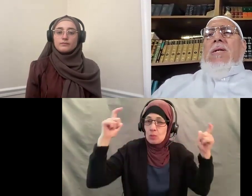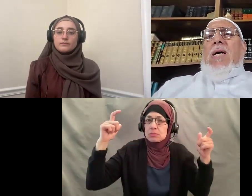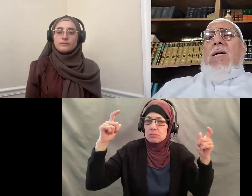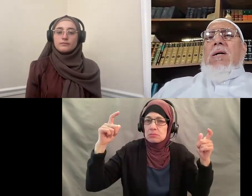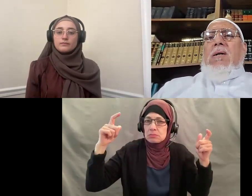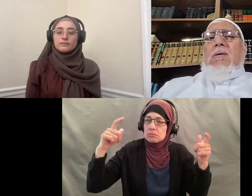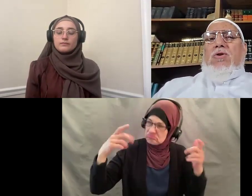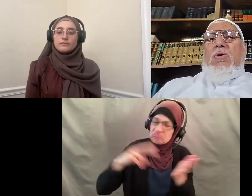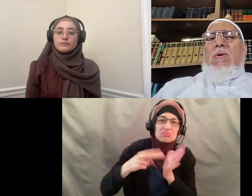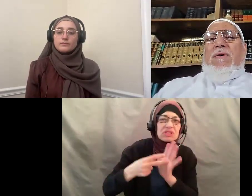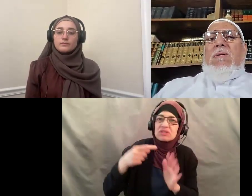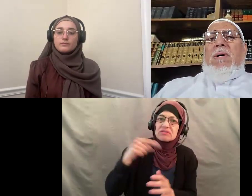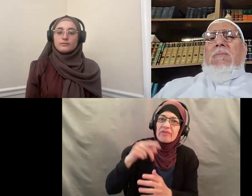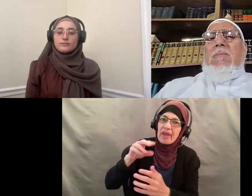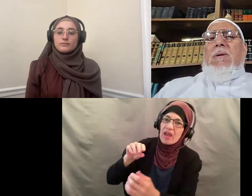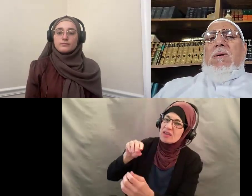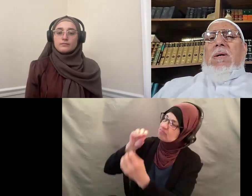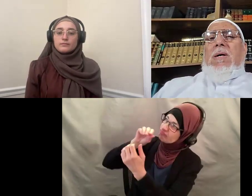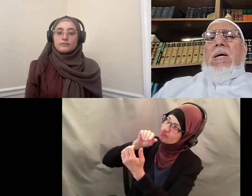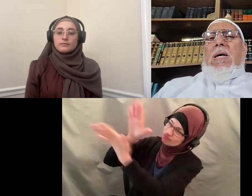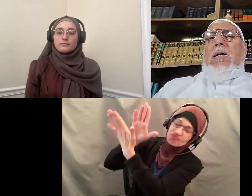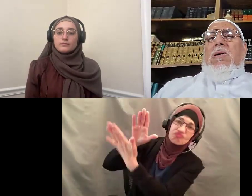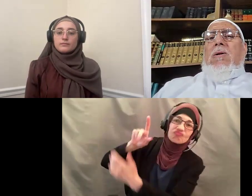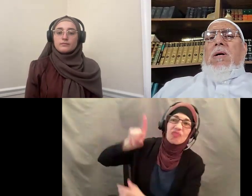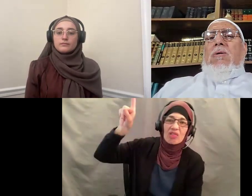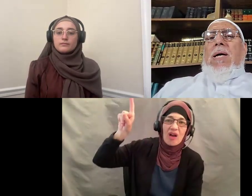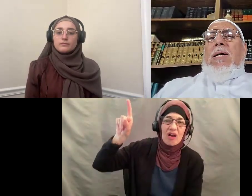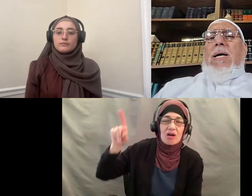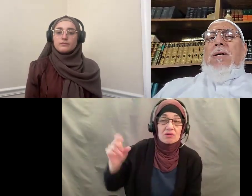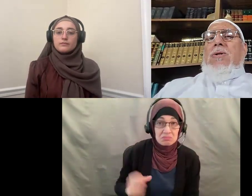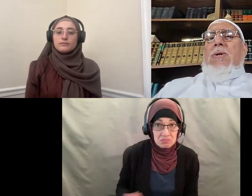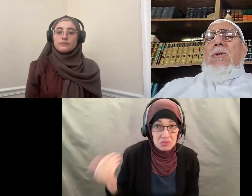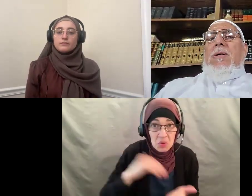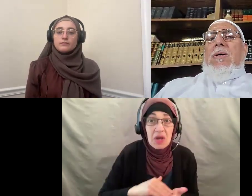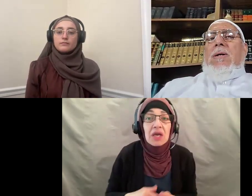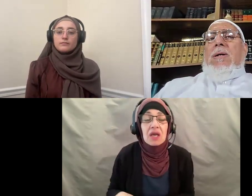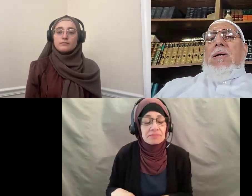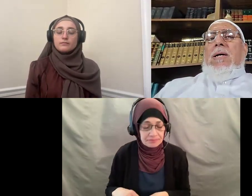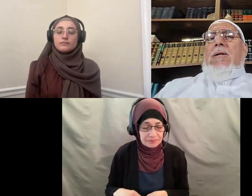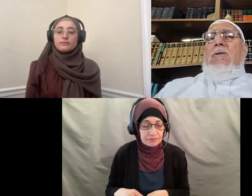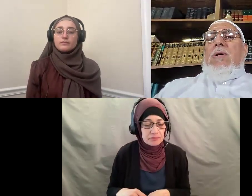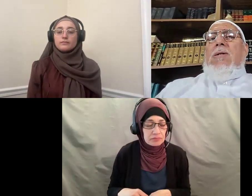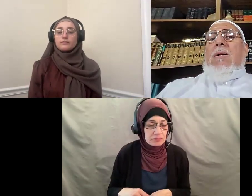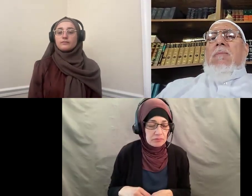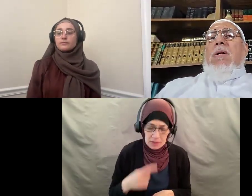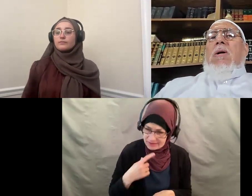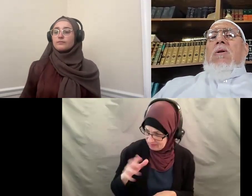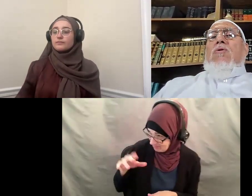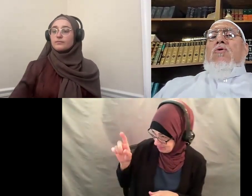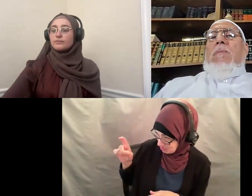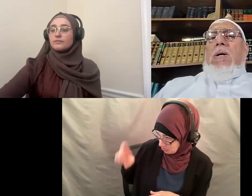So they say, should we follow him? And the Quran answers and tells